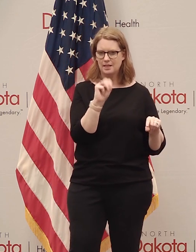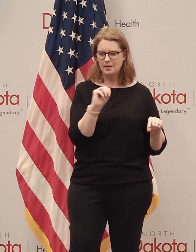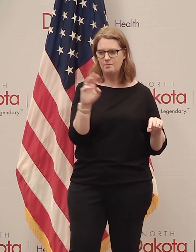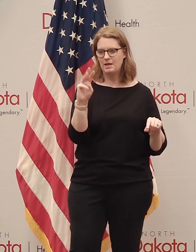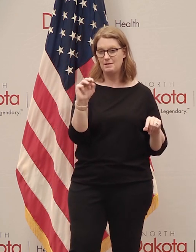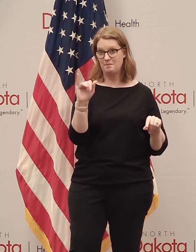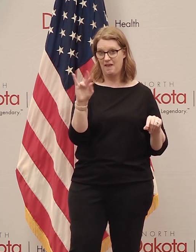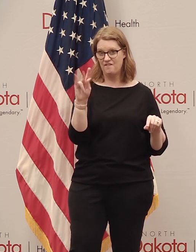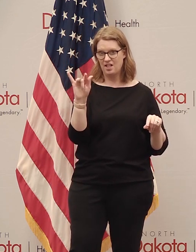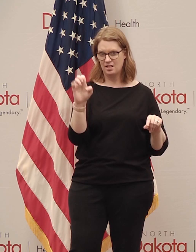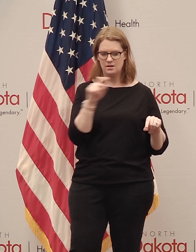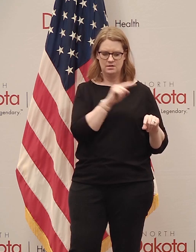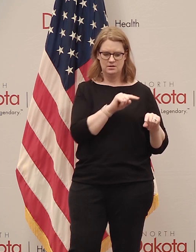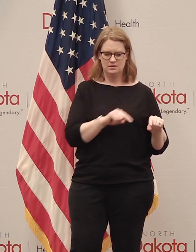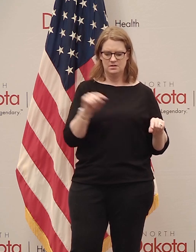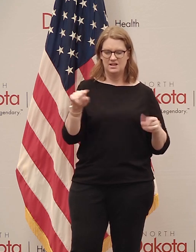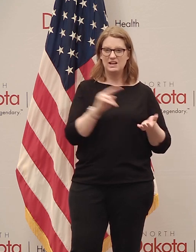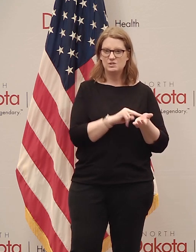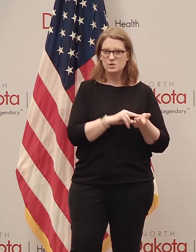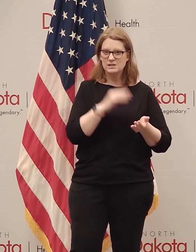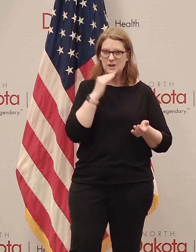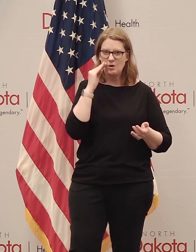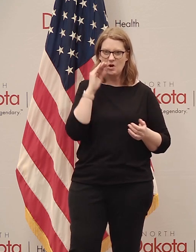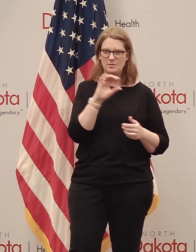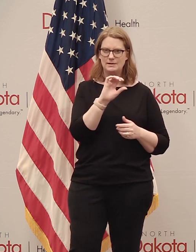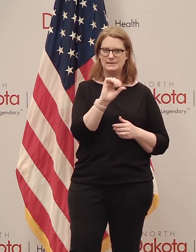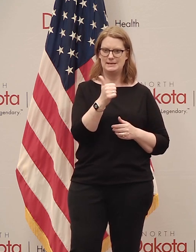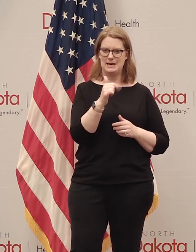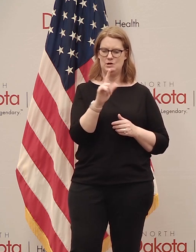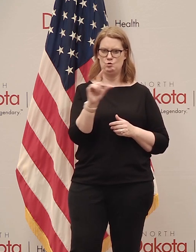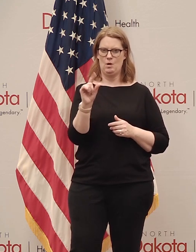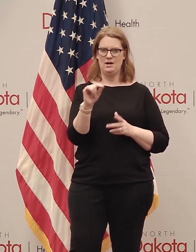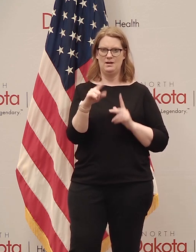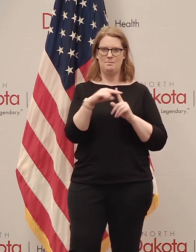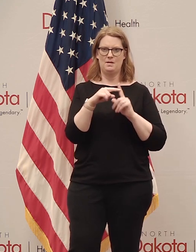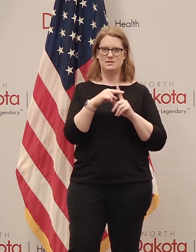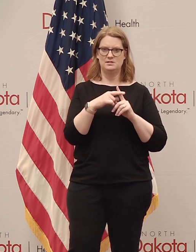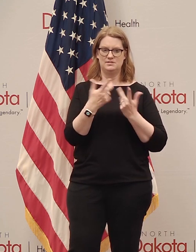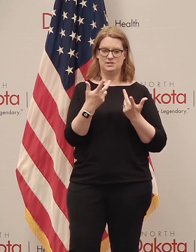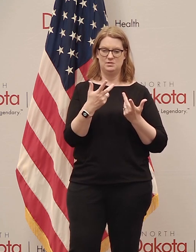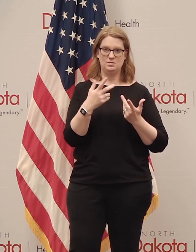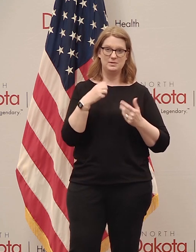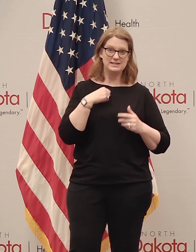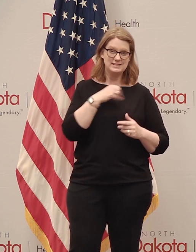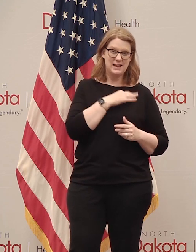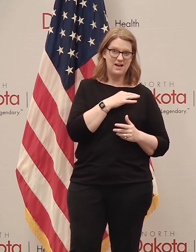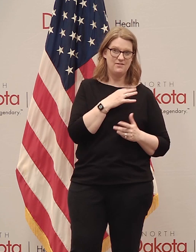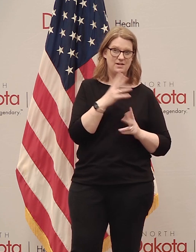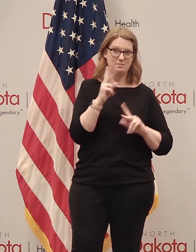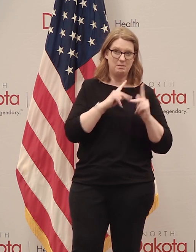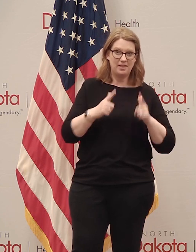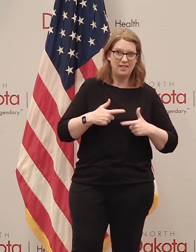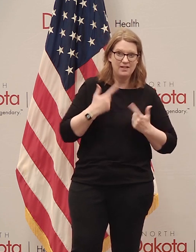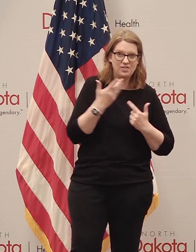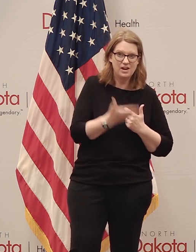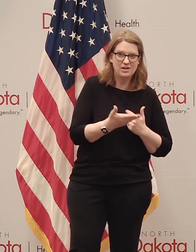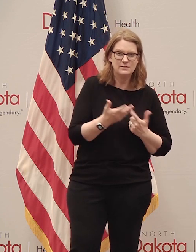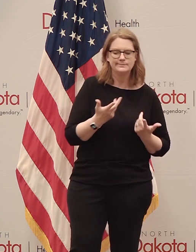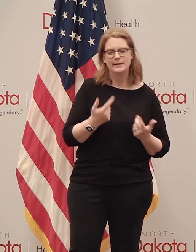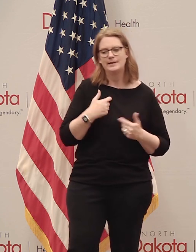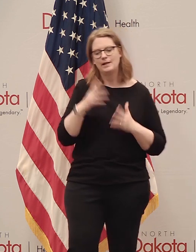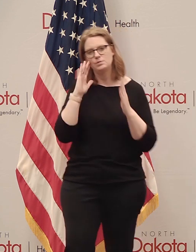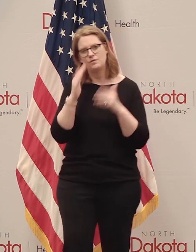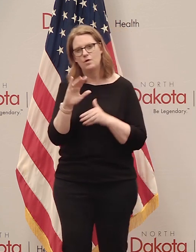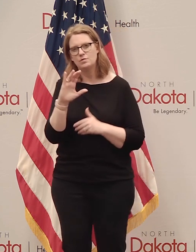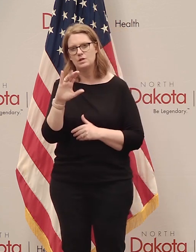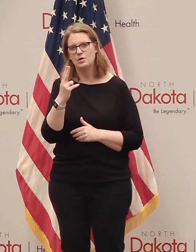long-term care facilities where you get 10 to 20 positives that show up between staff and residents in long-term care. That's why our whole focus with Chris Jones and